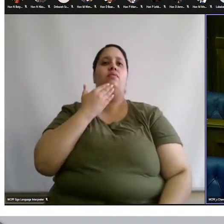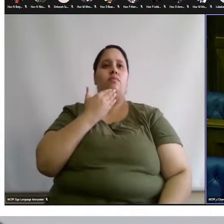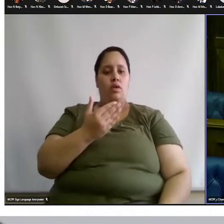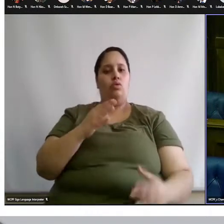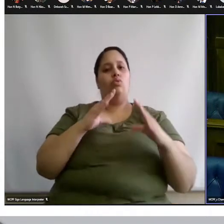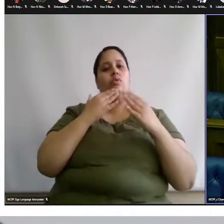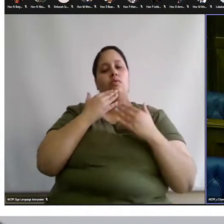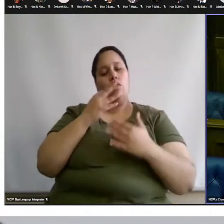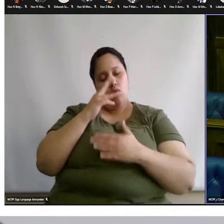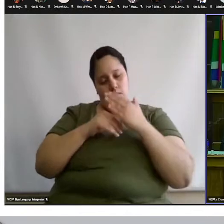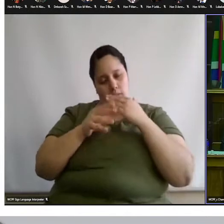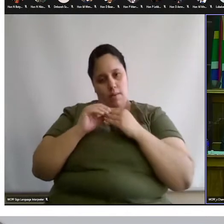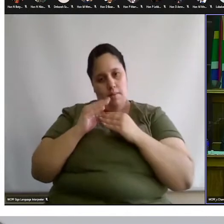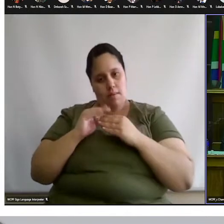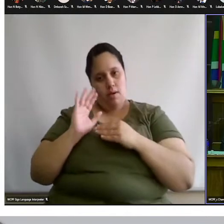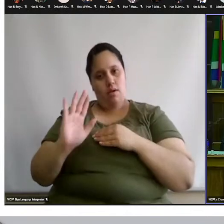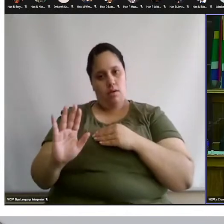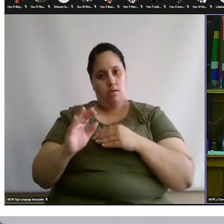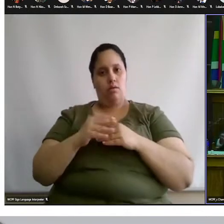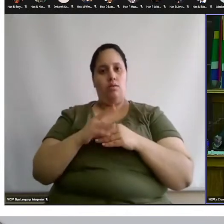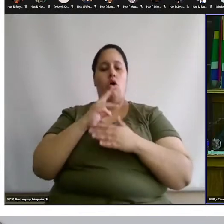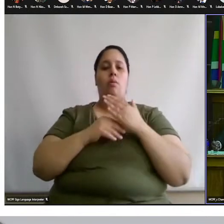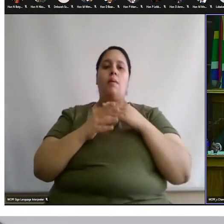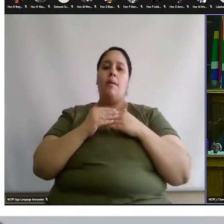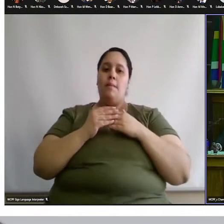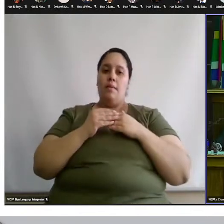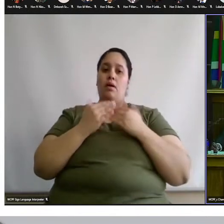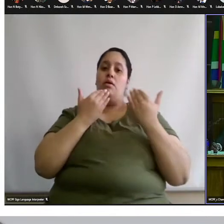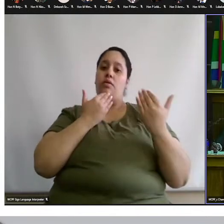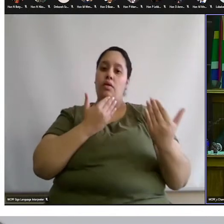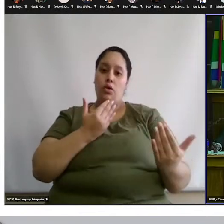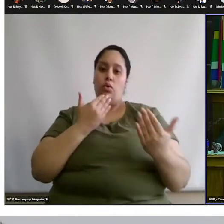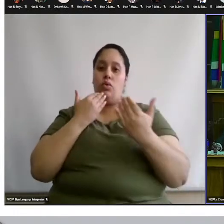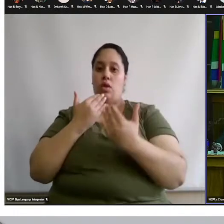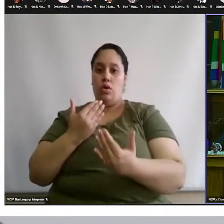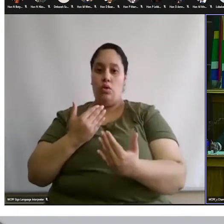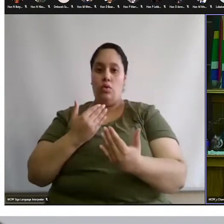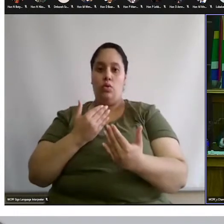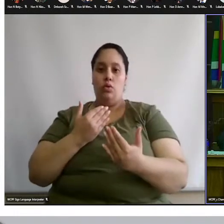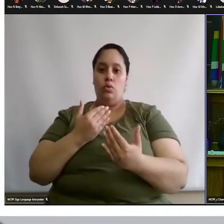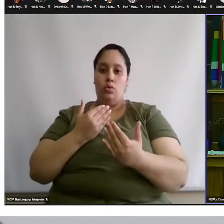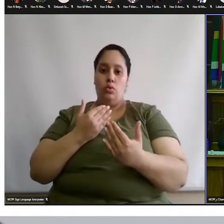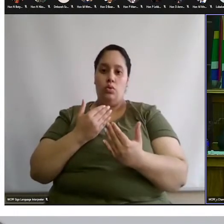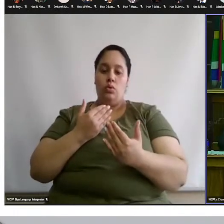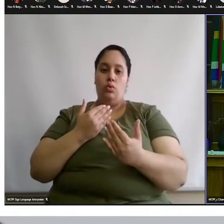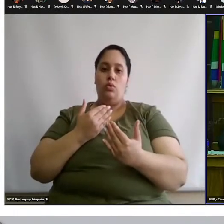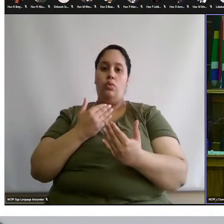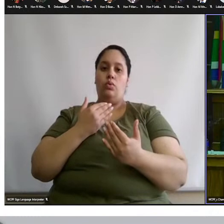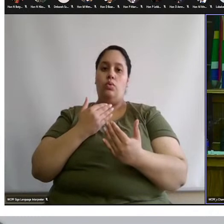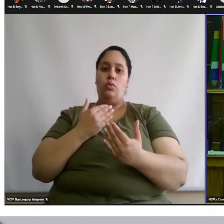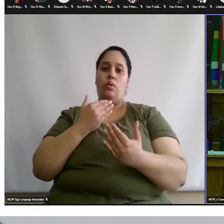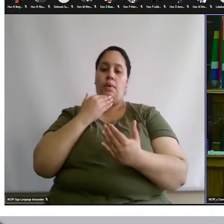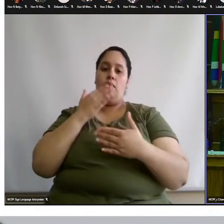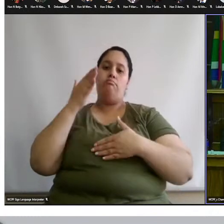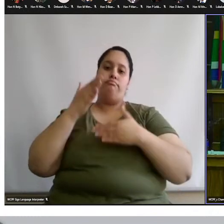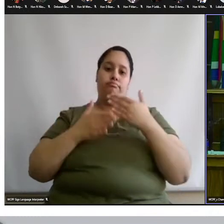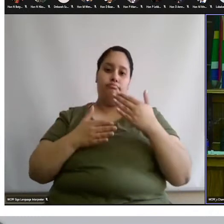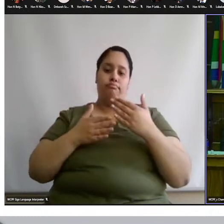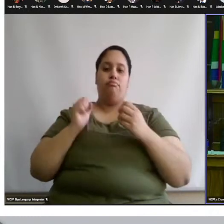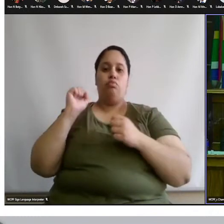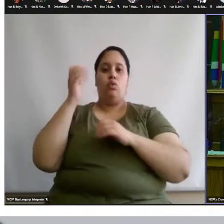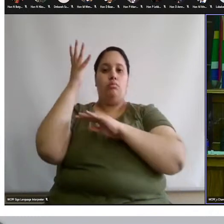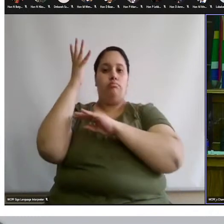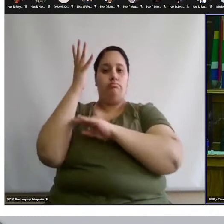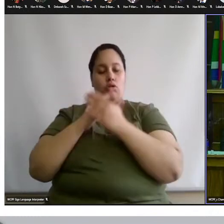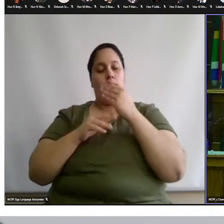Thank you, Honorable Dagmo. Honorable members, thank you. That is the end of your address, Honorable